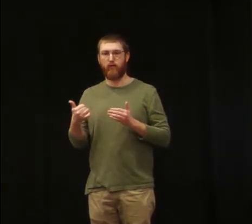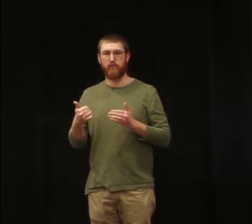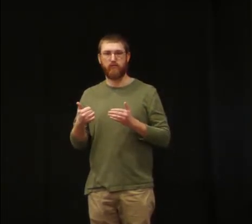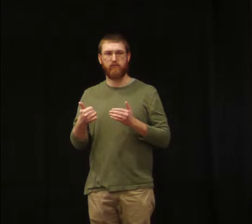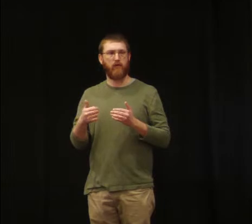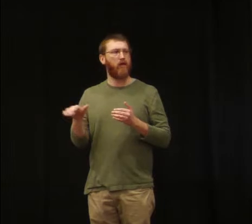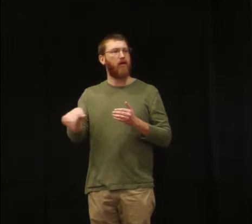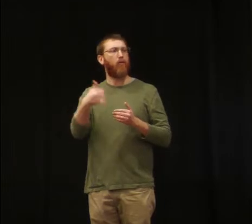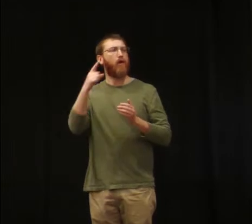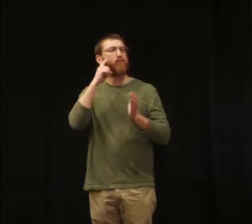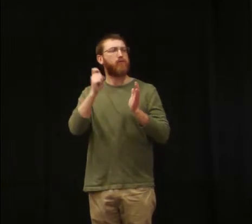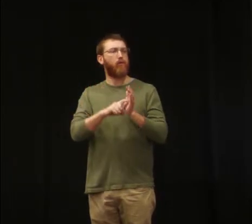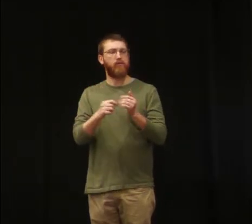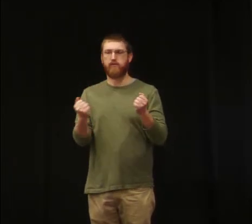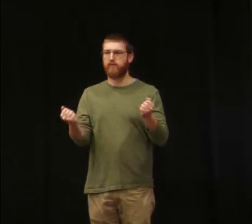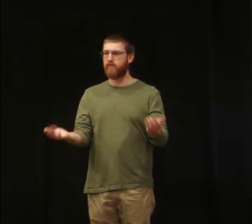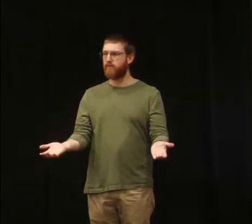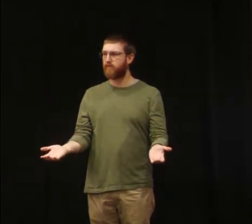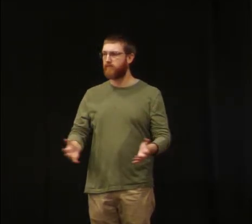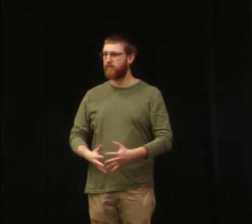out?